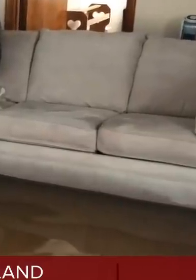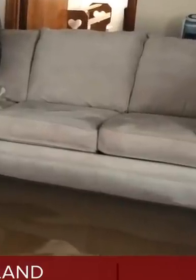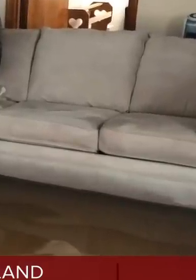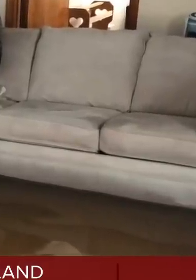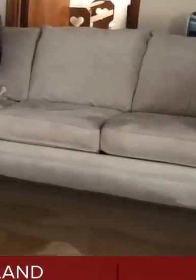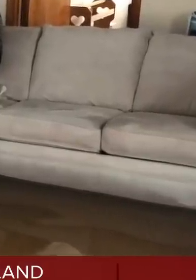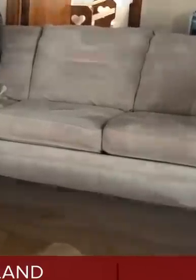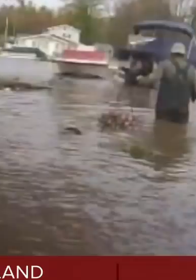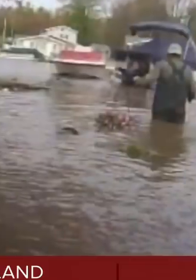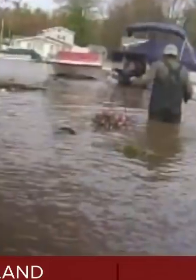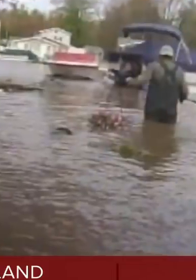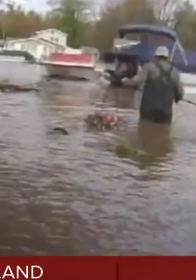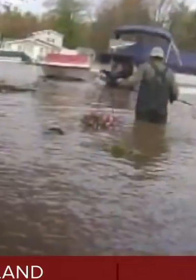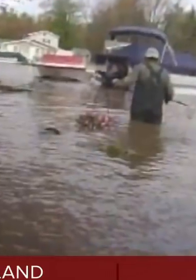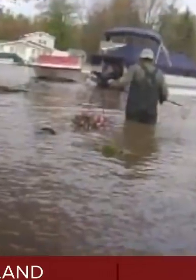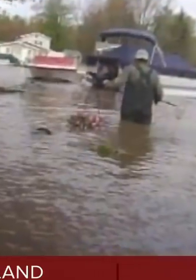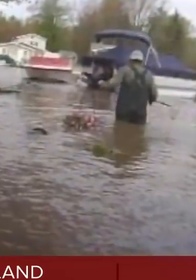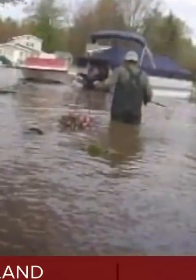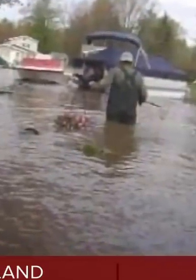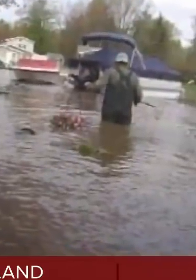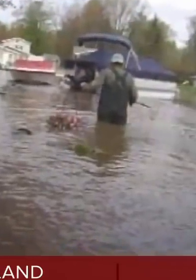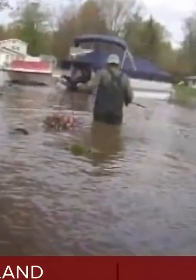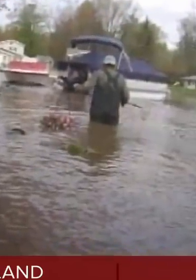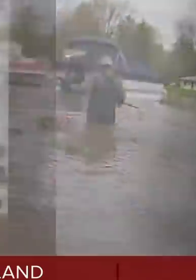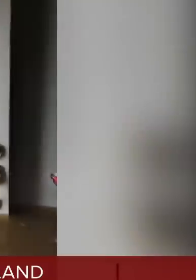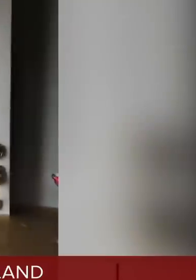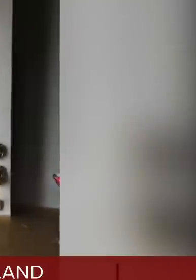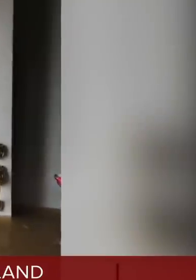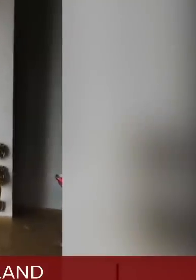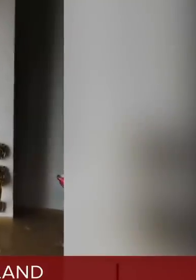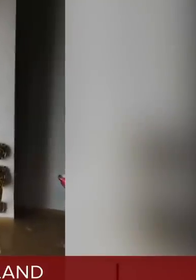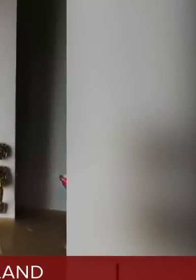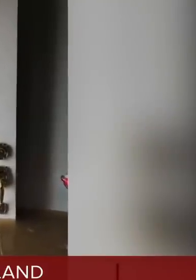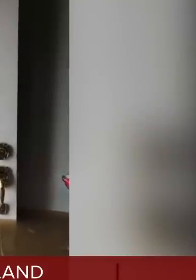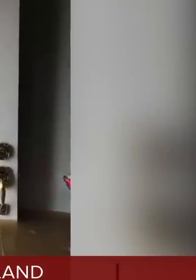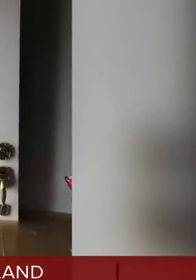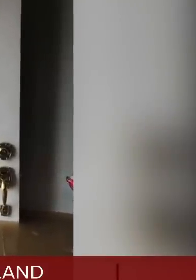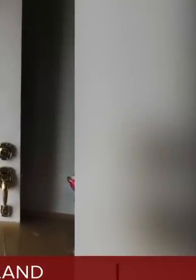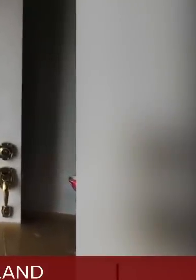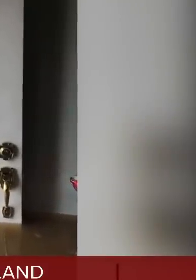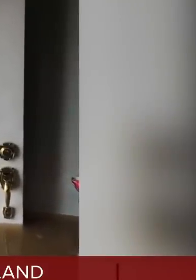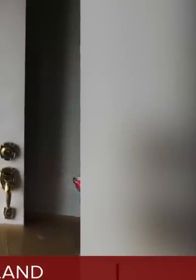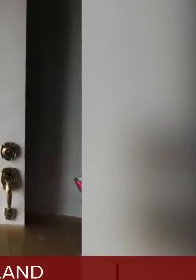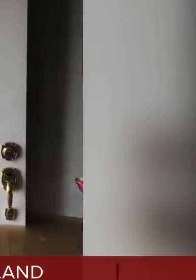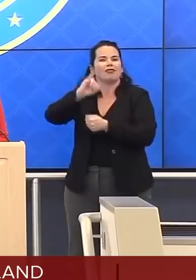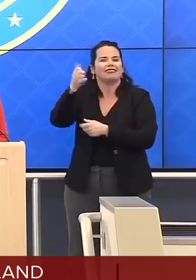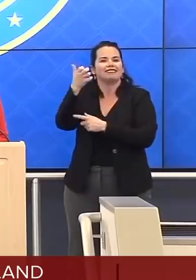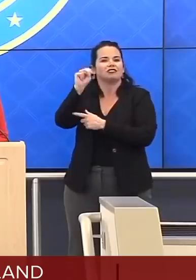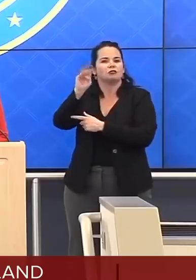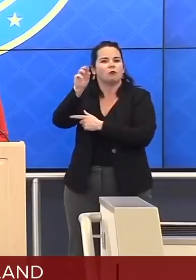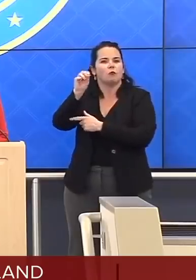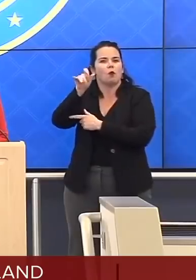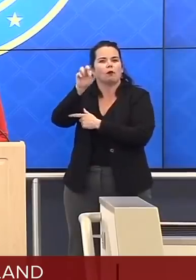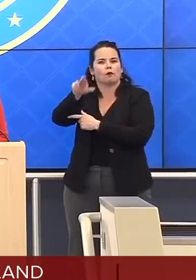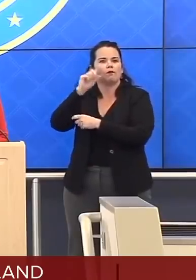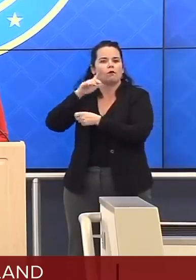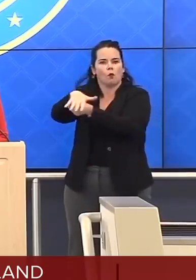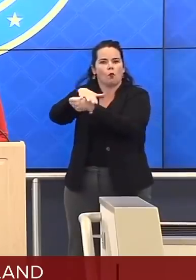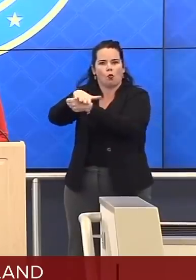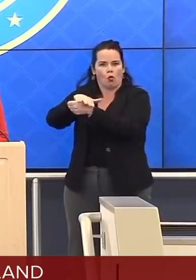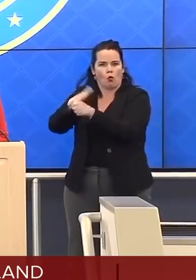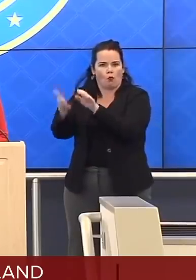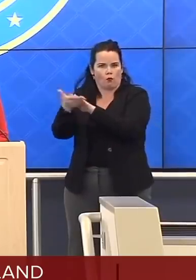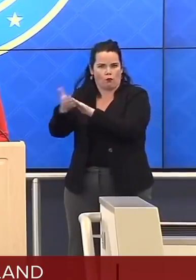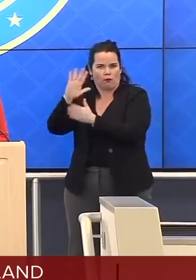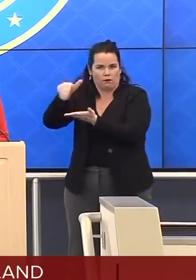lives in Metro Detroit and has a cottage along the Tittabawassee River. He says his place is under several feet of water. Governor Gretchen Whitmer speaking on